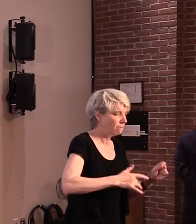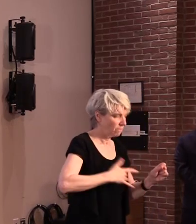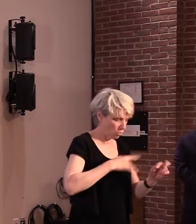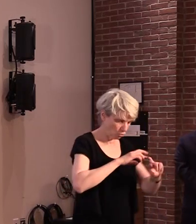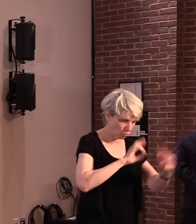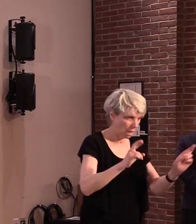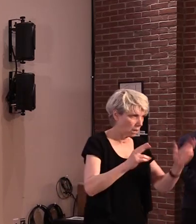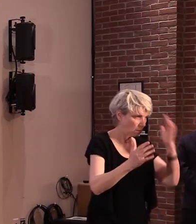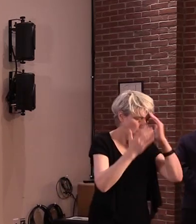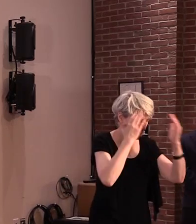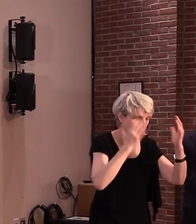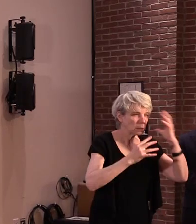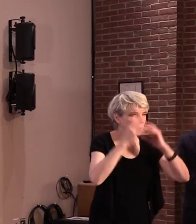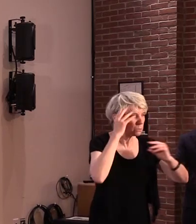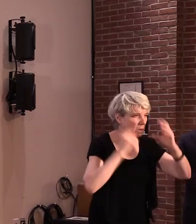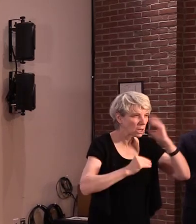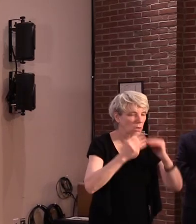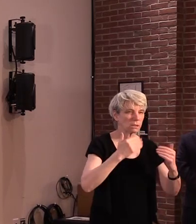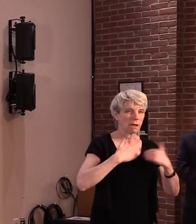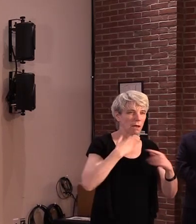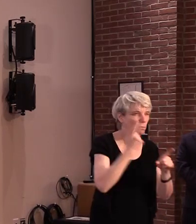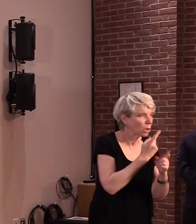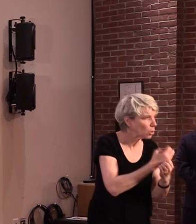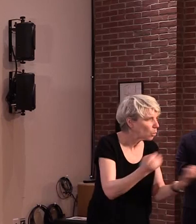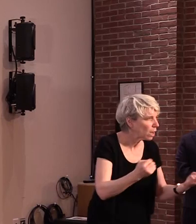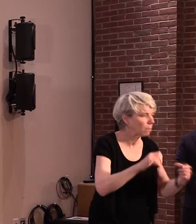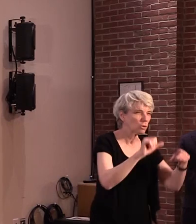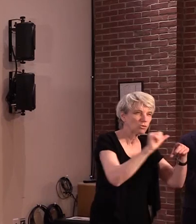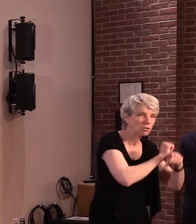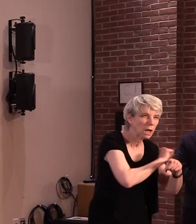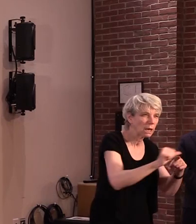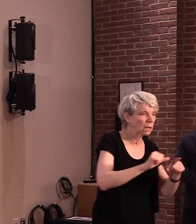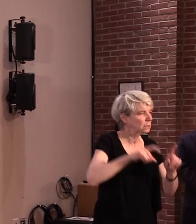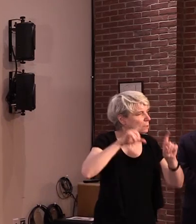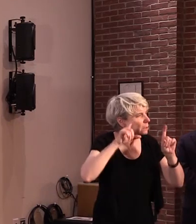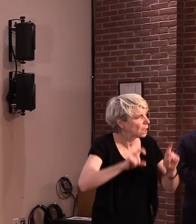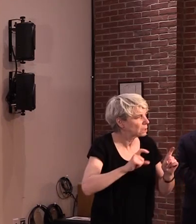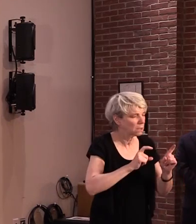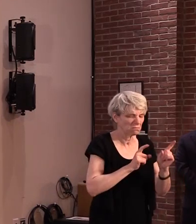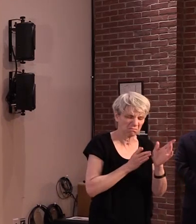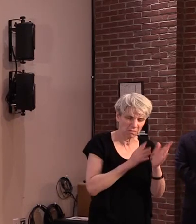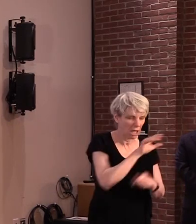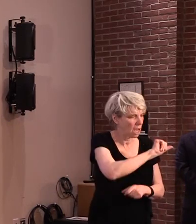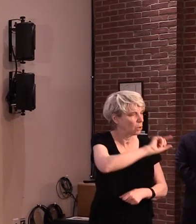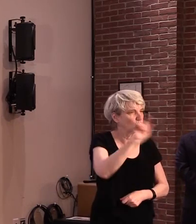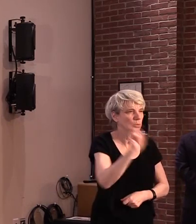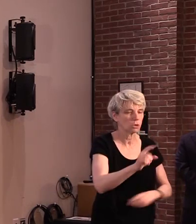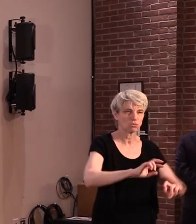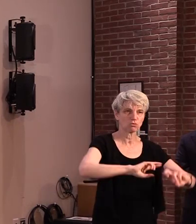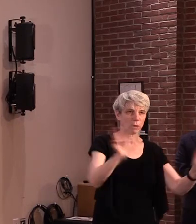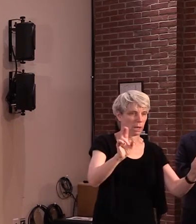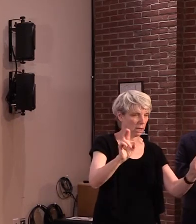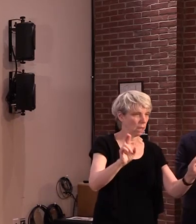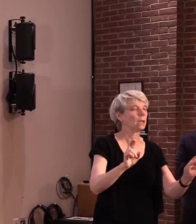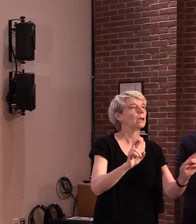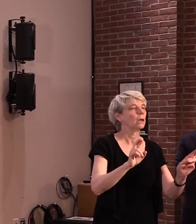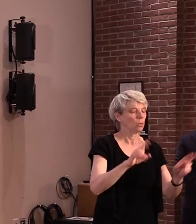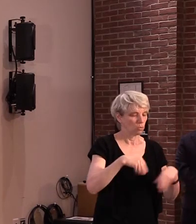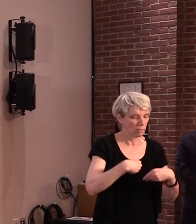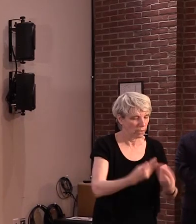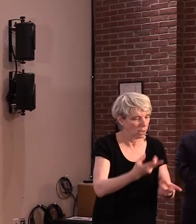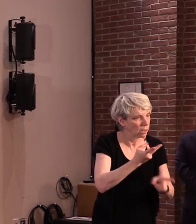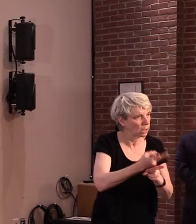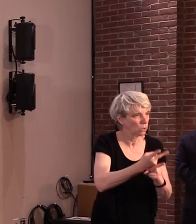skills, office processes and equipment, testing protocols, and PPE to accomplish these